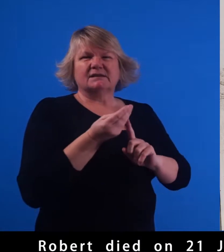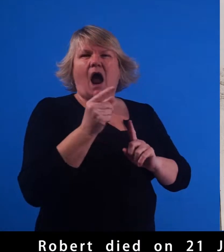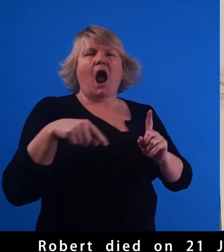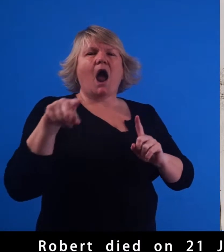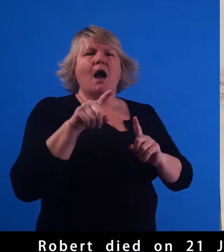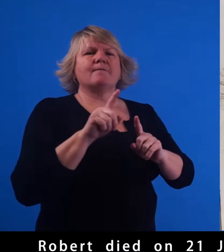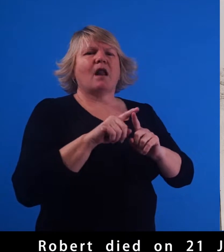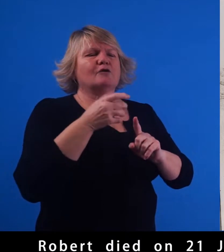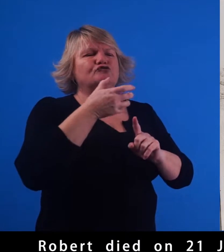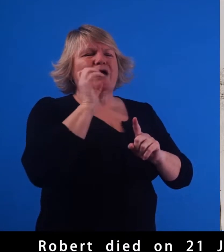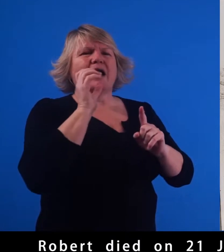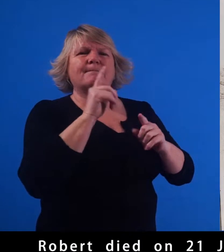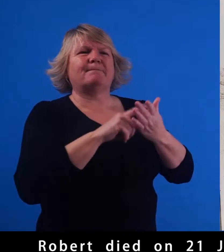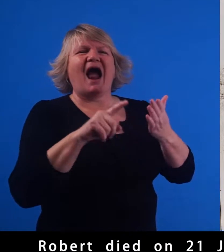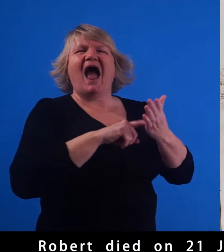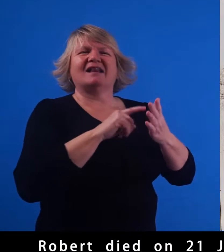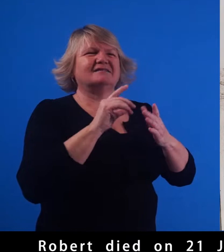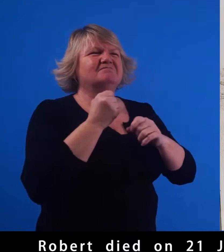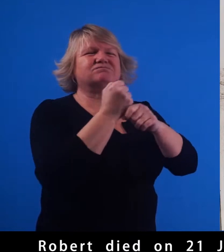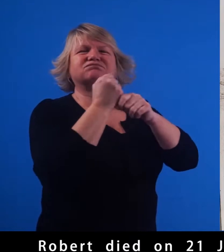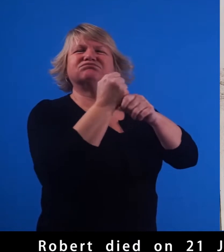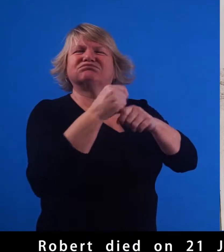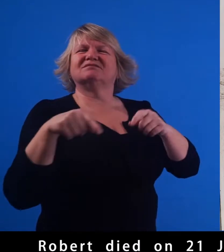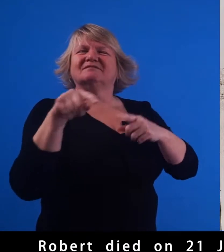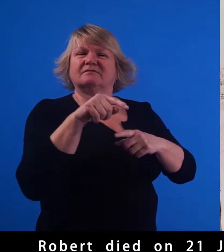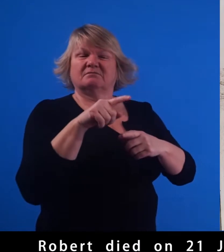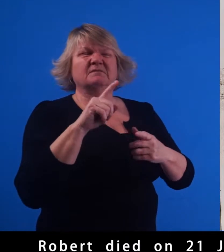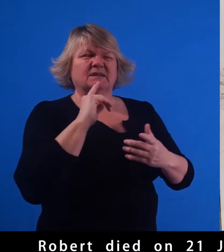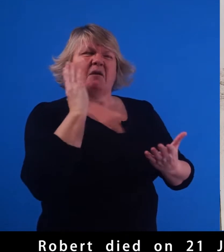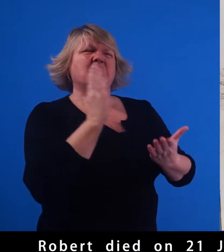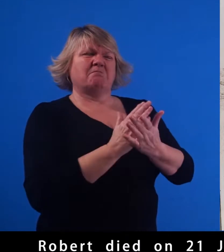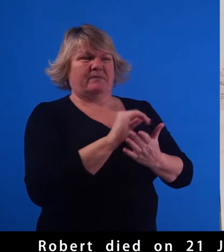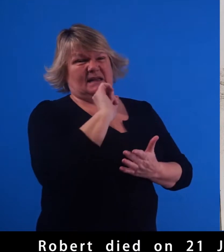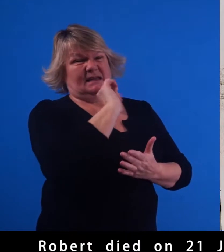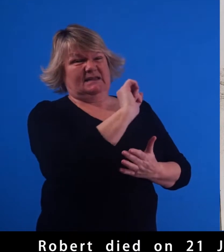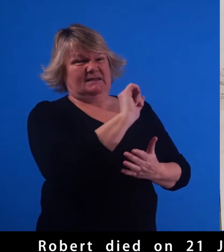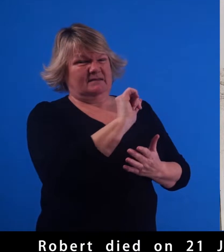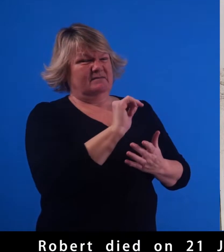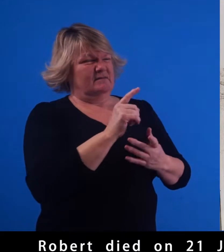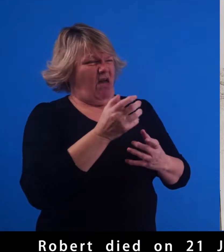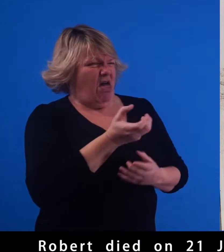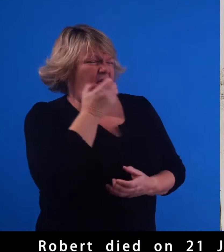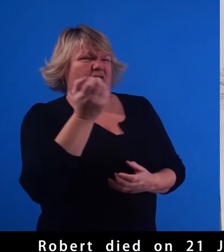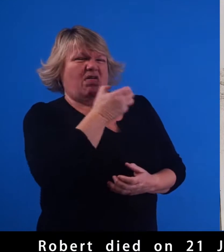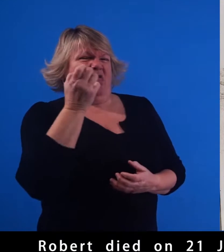Some temperance campaigners claimed his abuse of alcohol